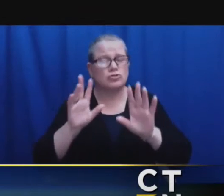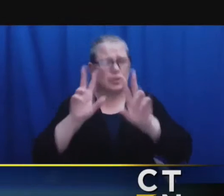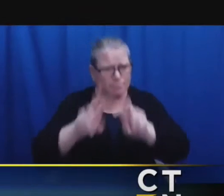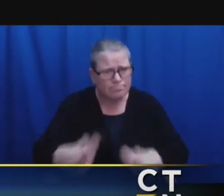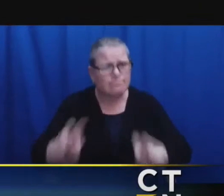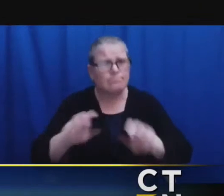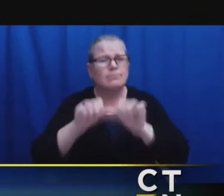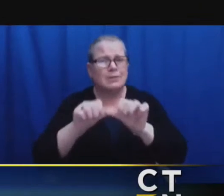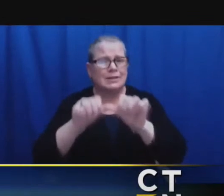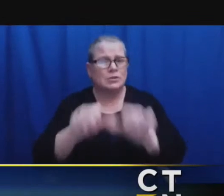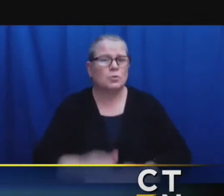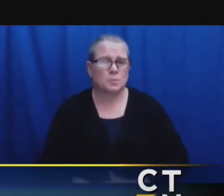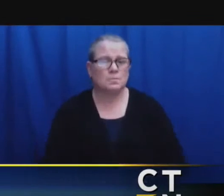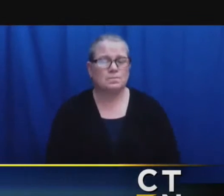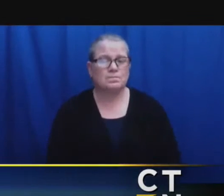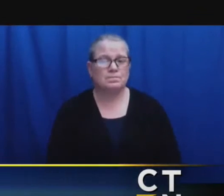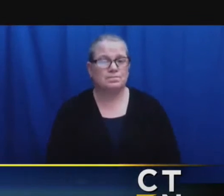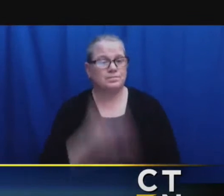Thank you.